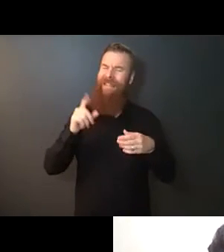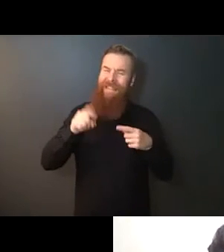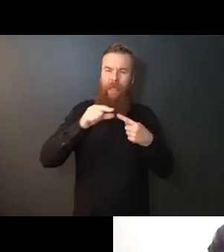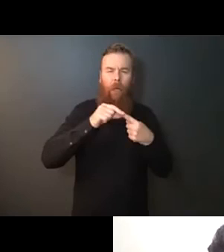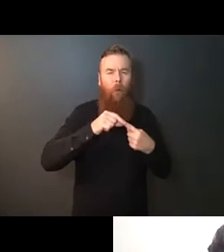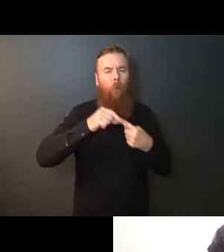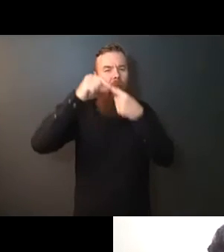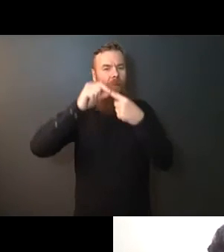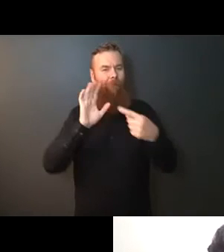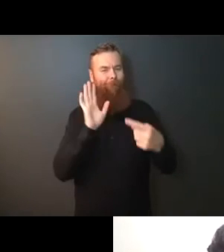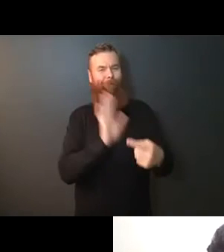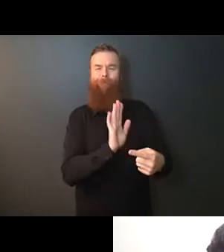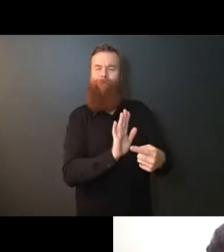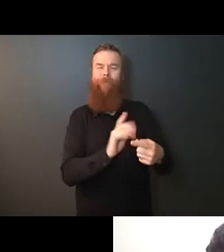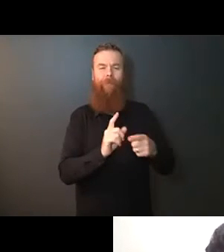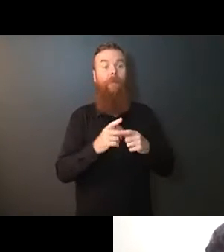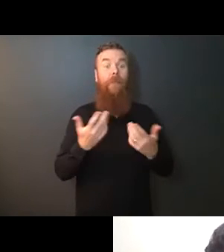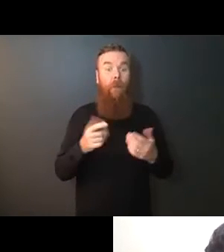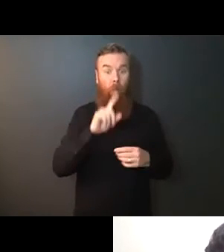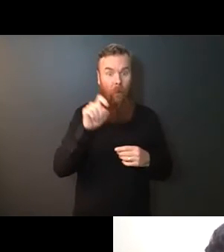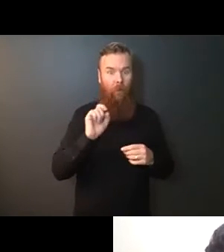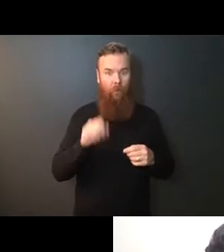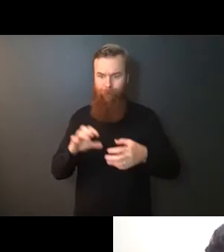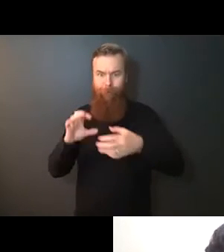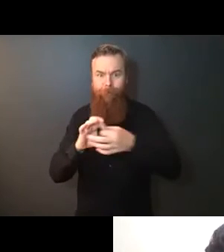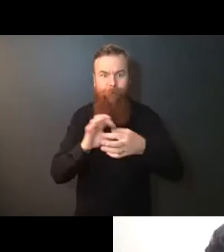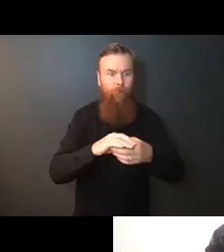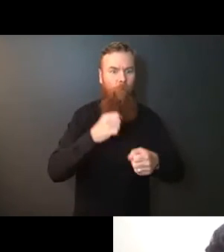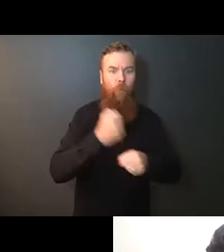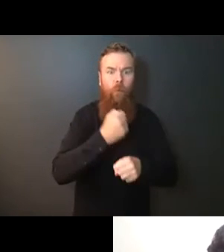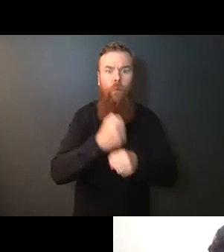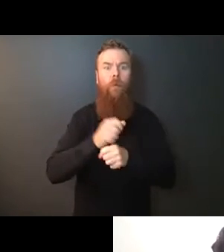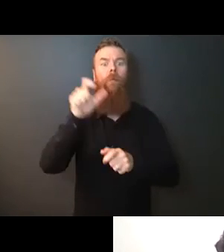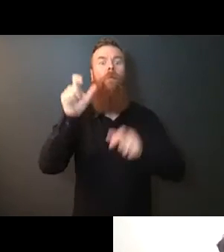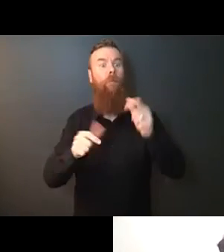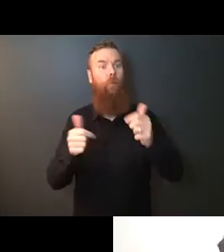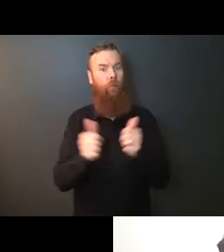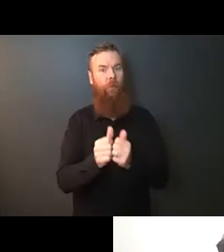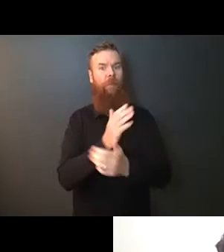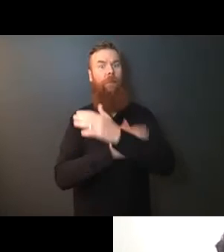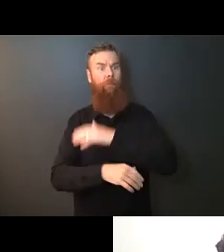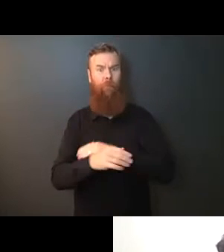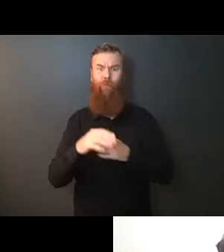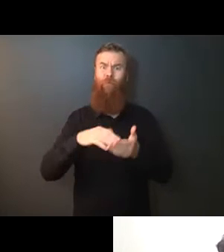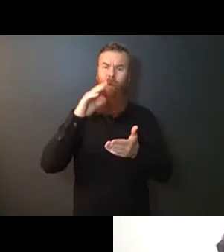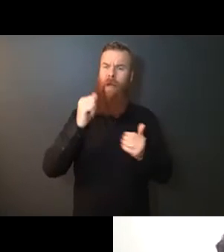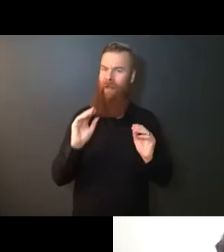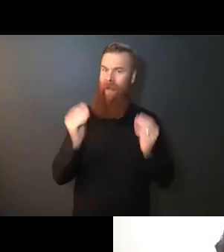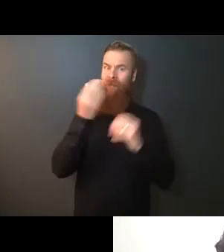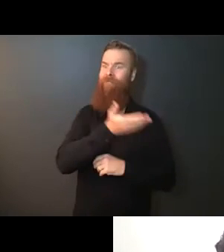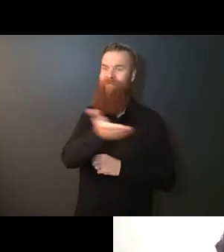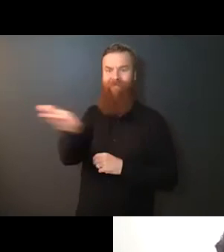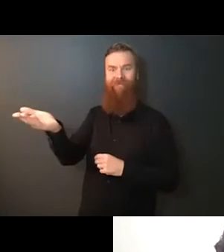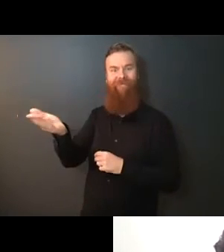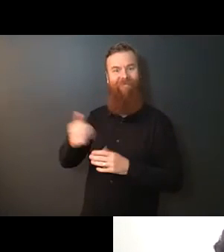by persons with disabilities, most of them young. Second, because we carried out the